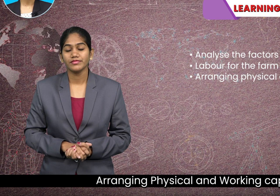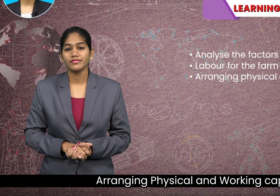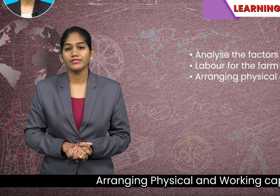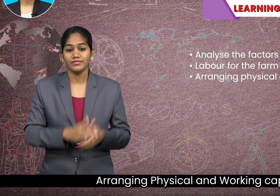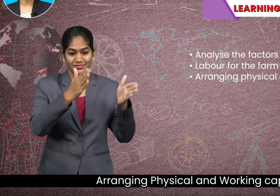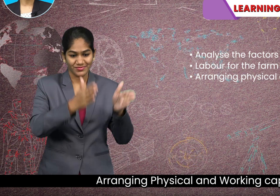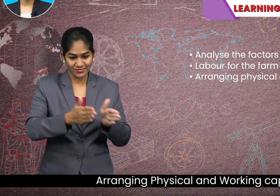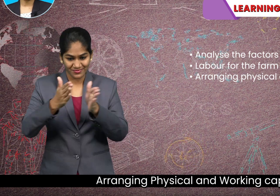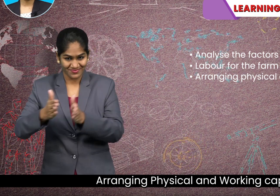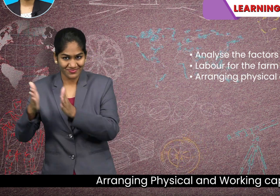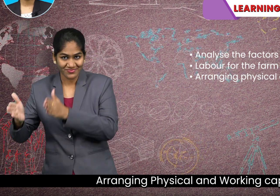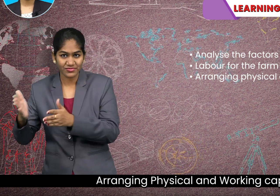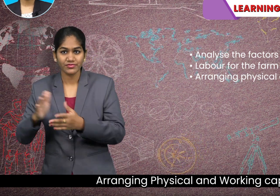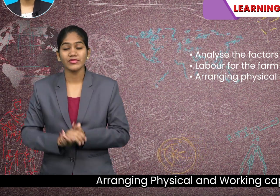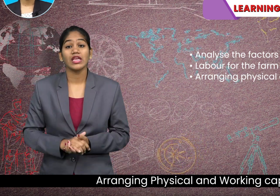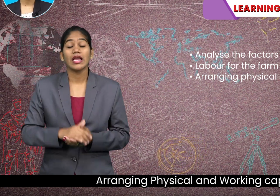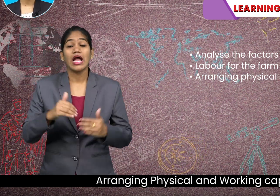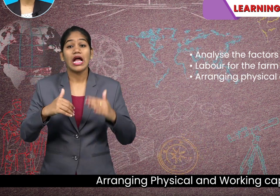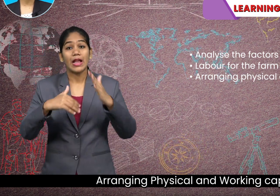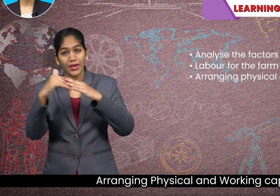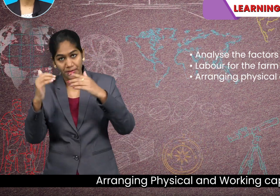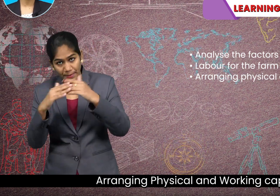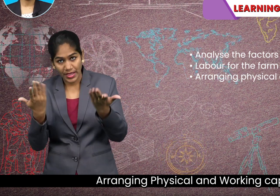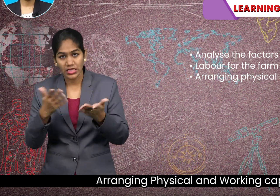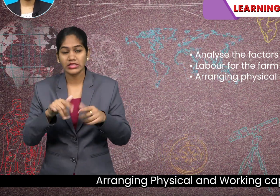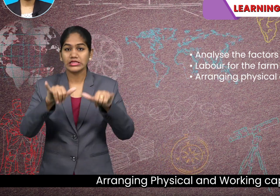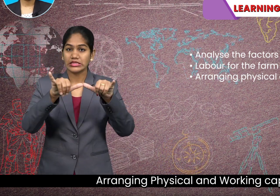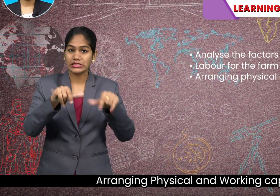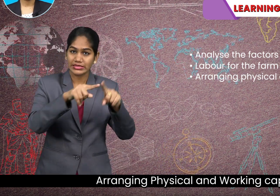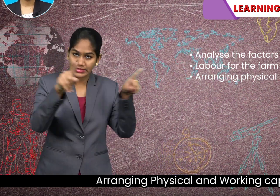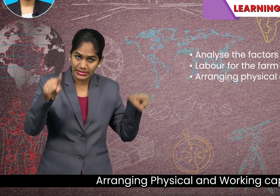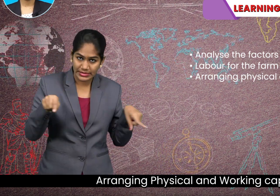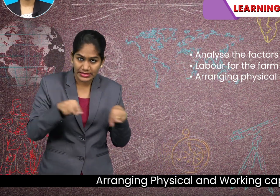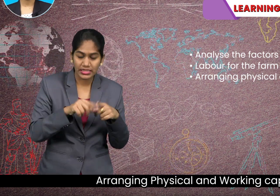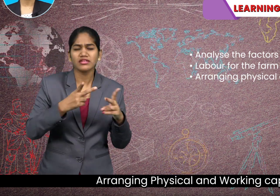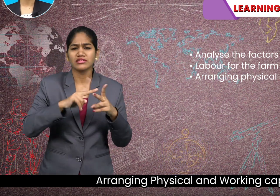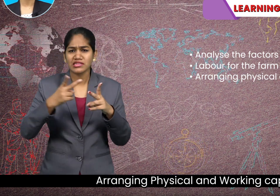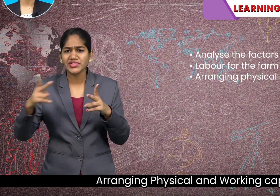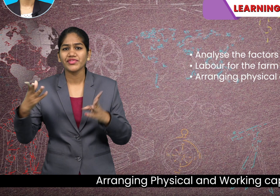Arranging physical and working capital.